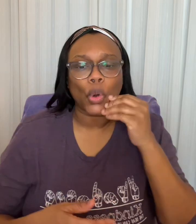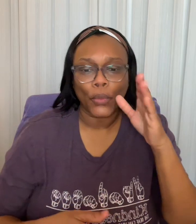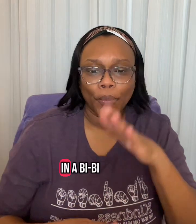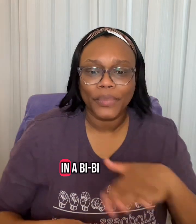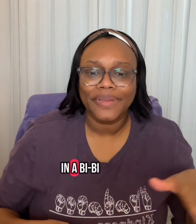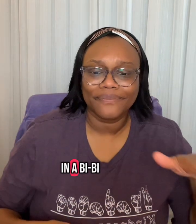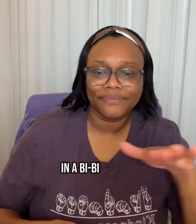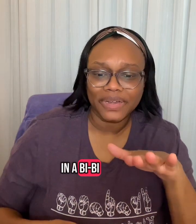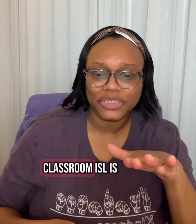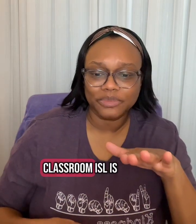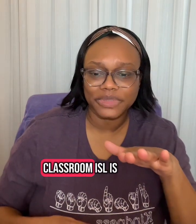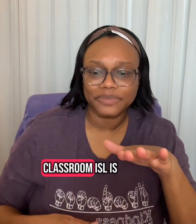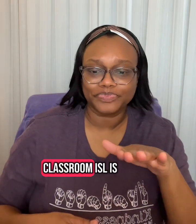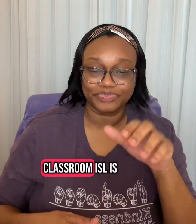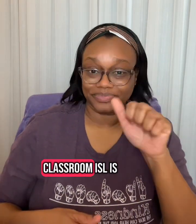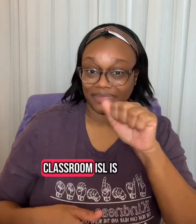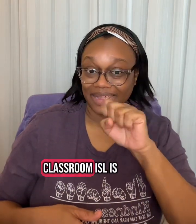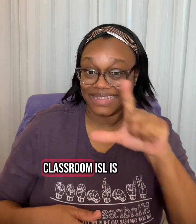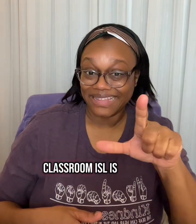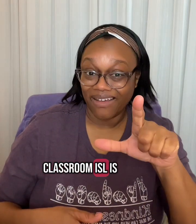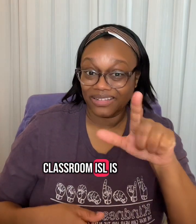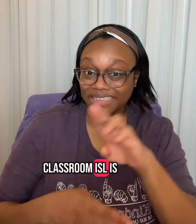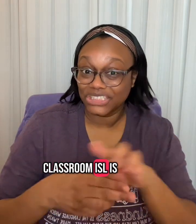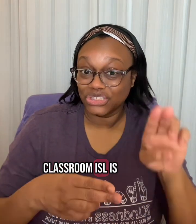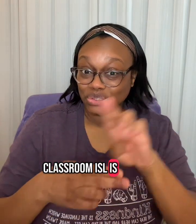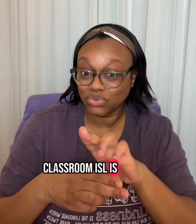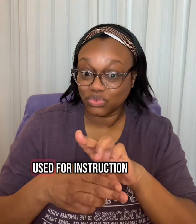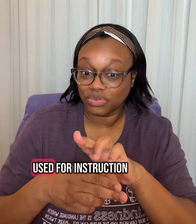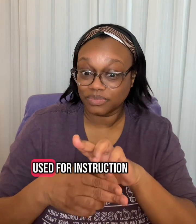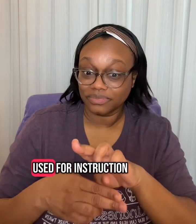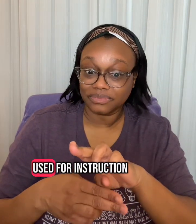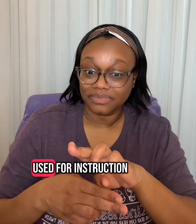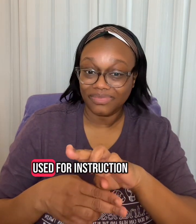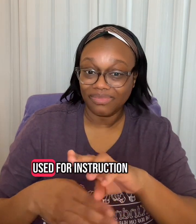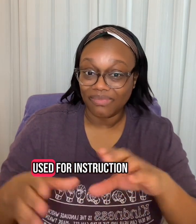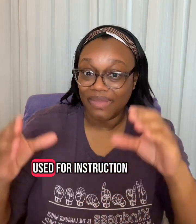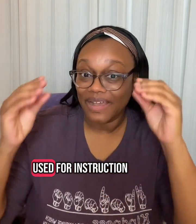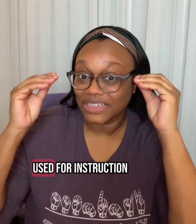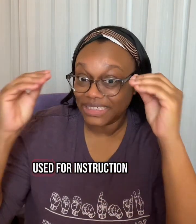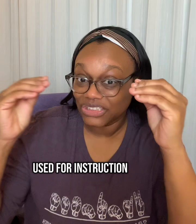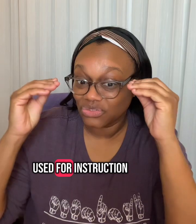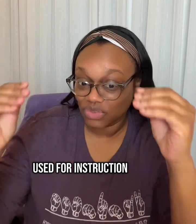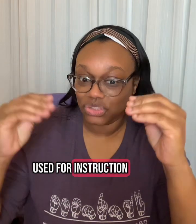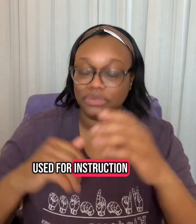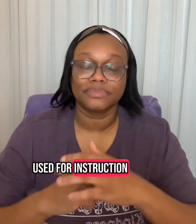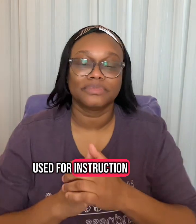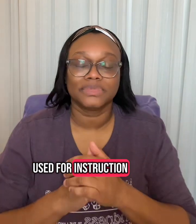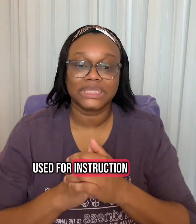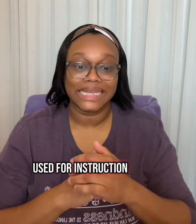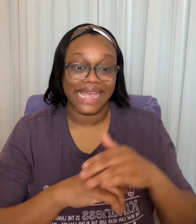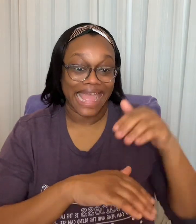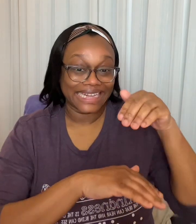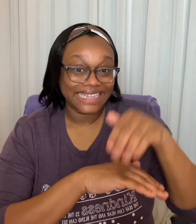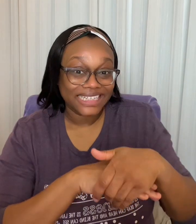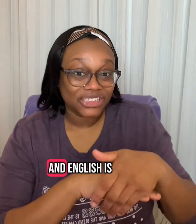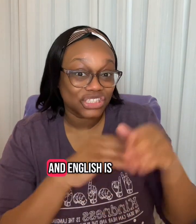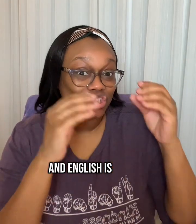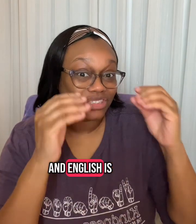In a bye-bye classroom, ASL is used for instruction, and English